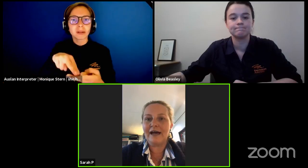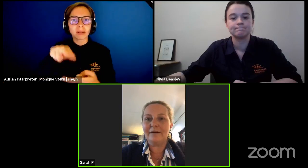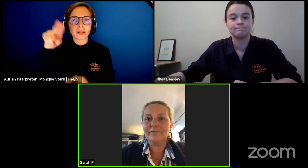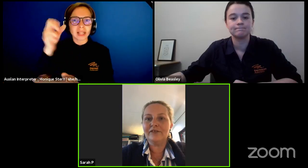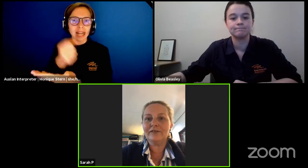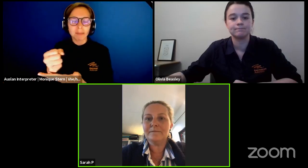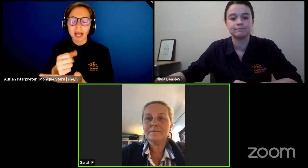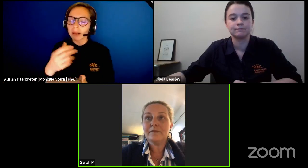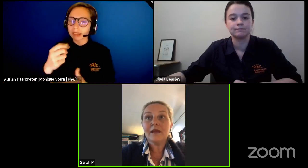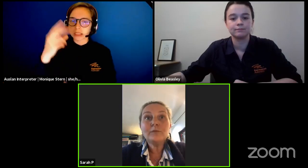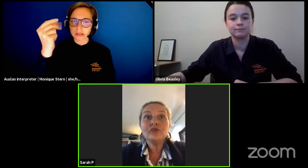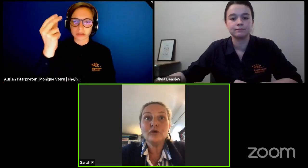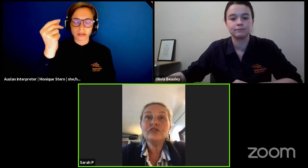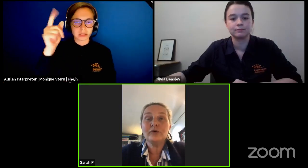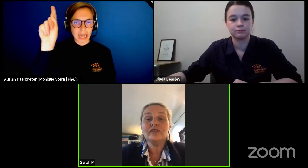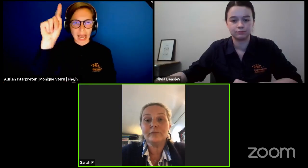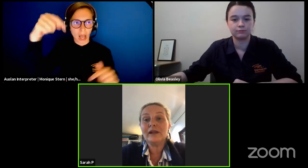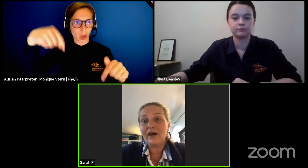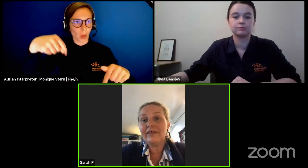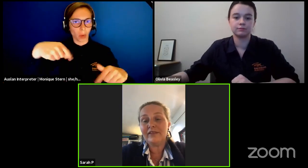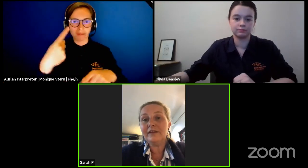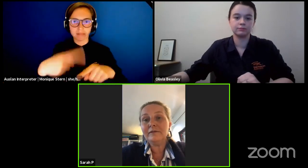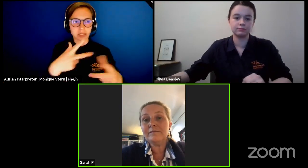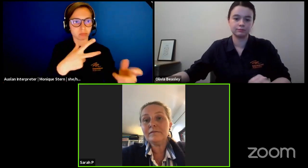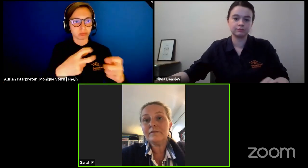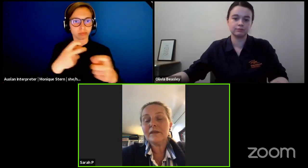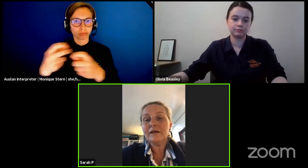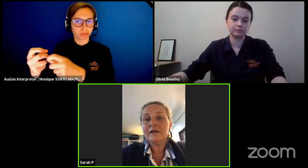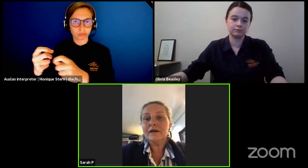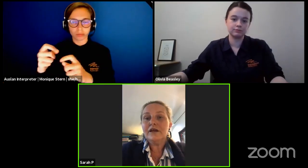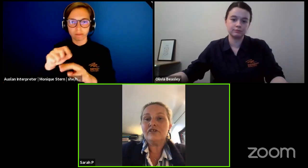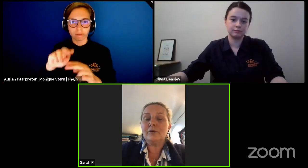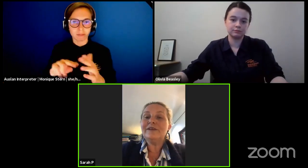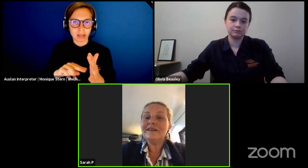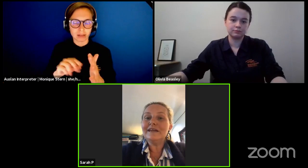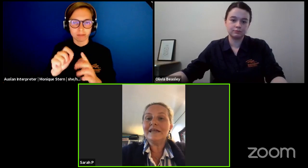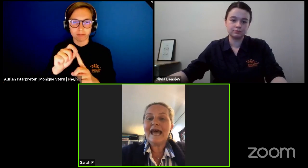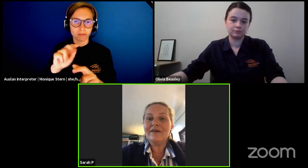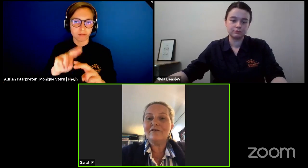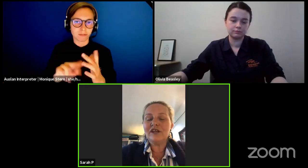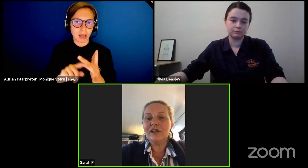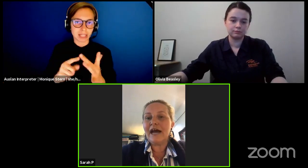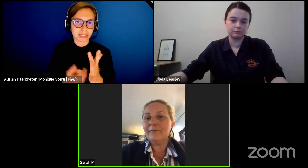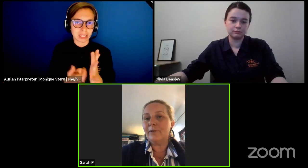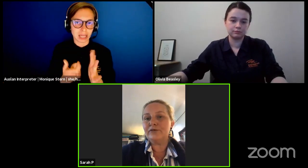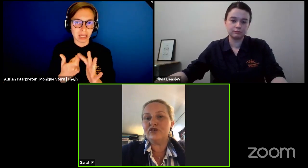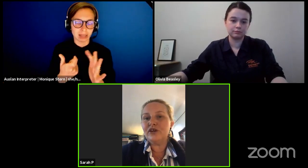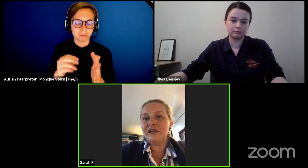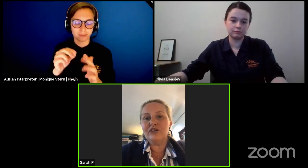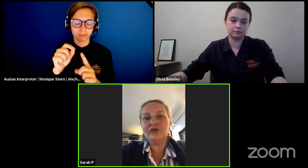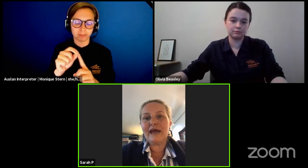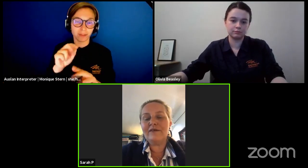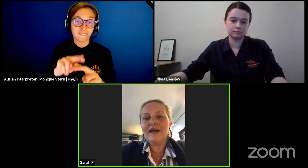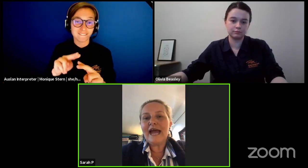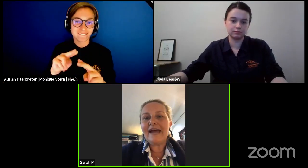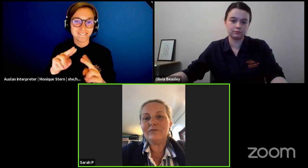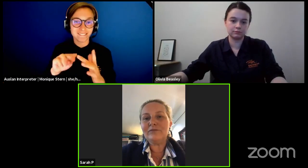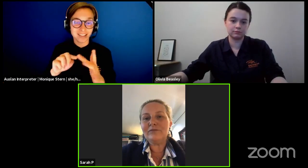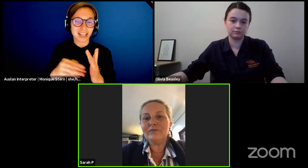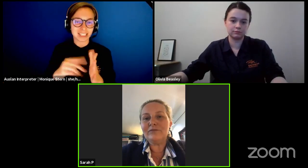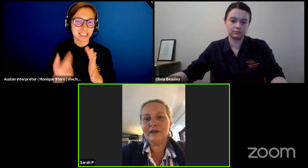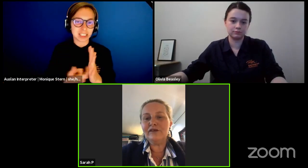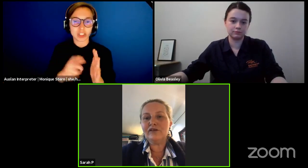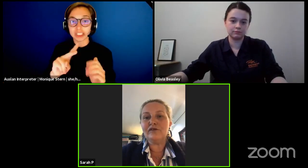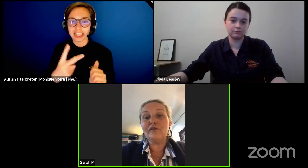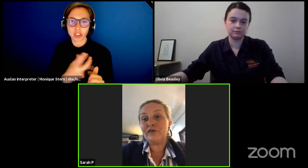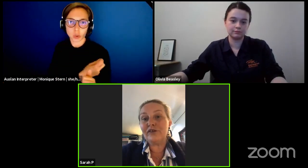people's arms. It was also a supply thing. So we didn't have the opportunity to have as